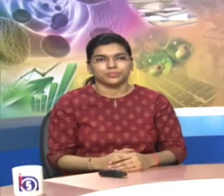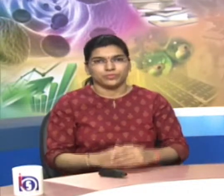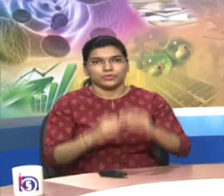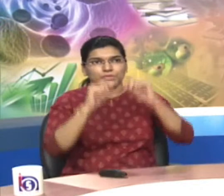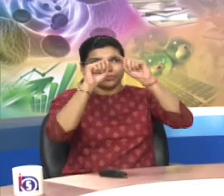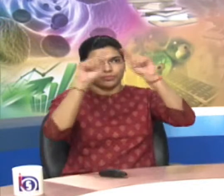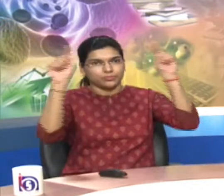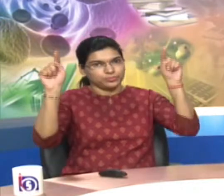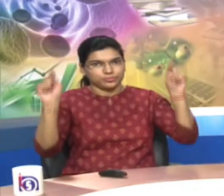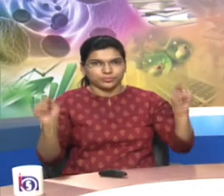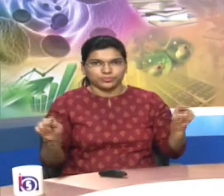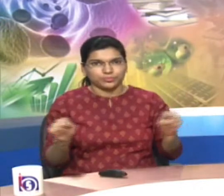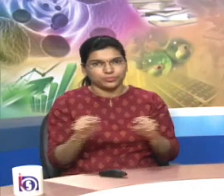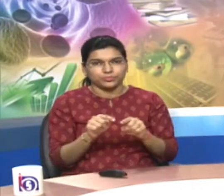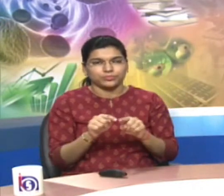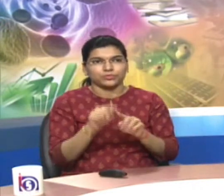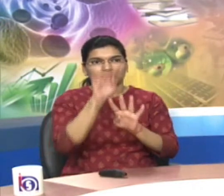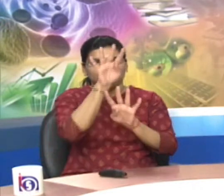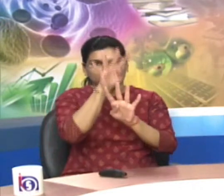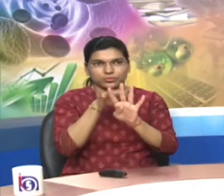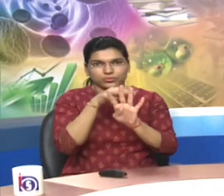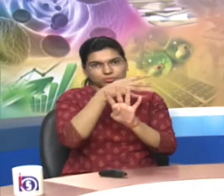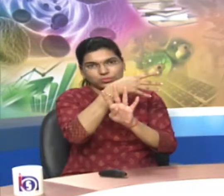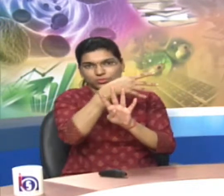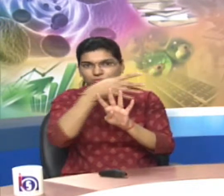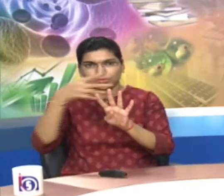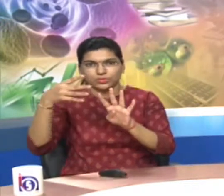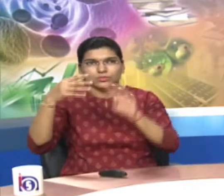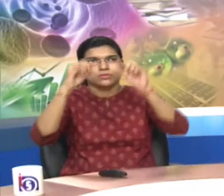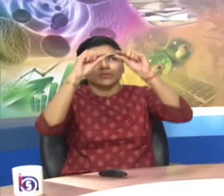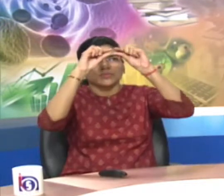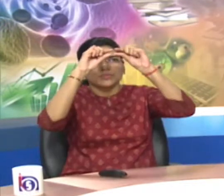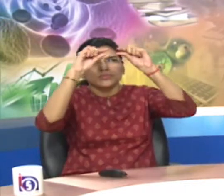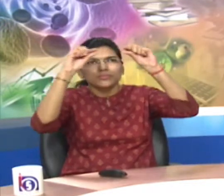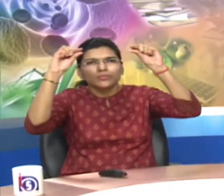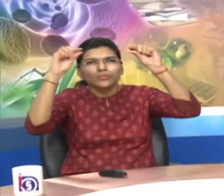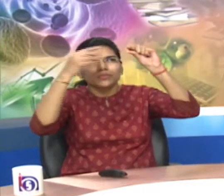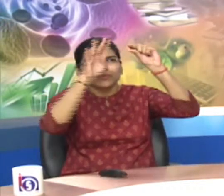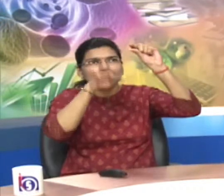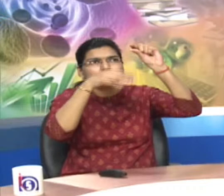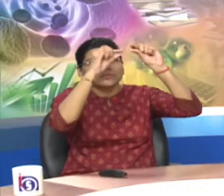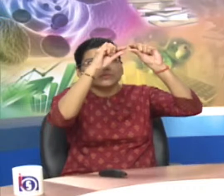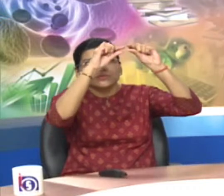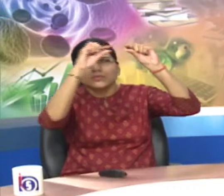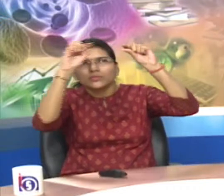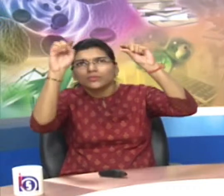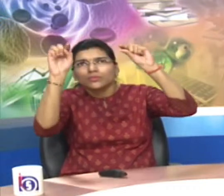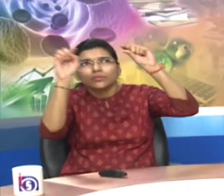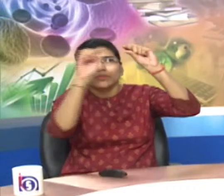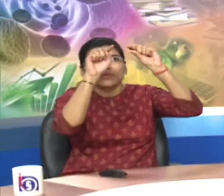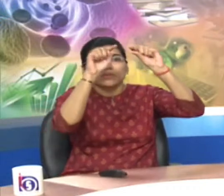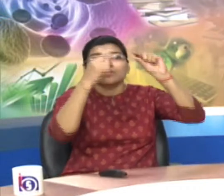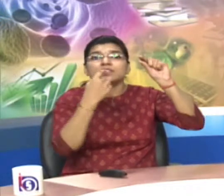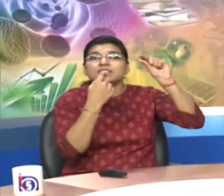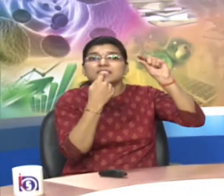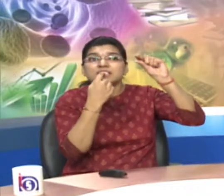11th point explains about the merge and center.